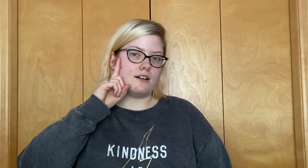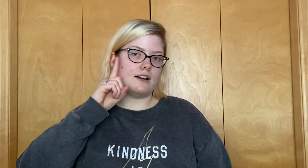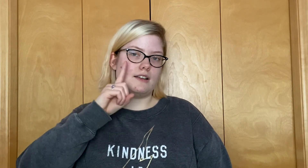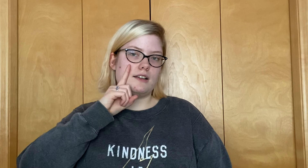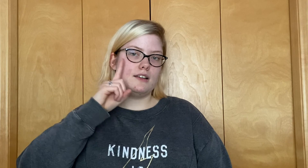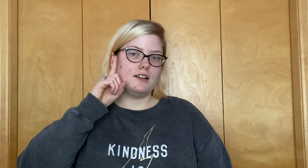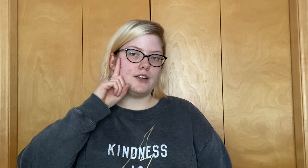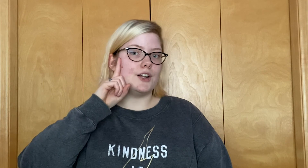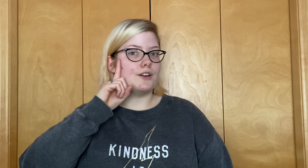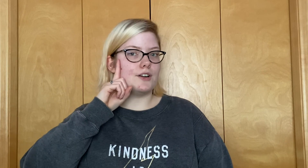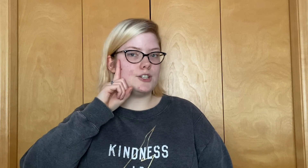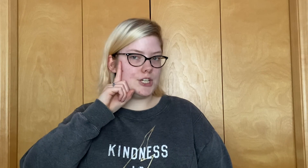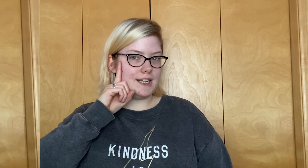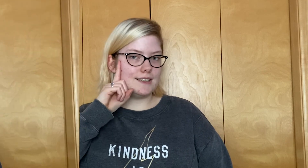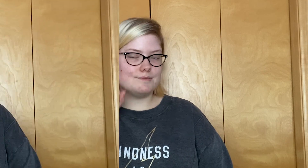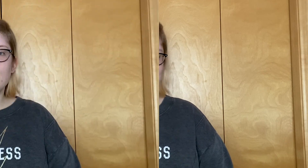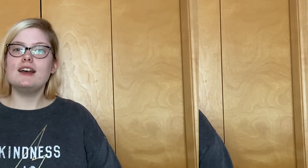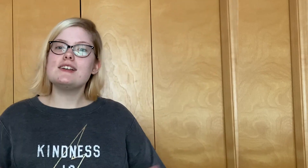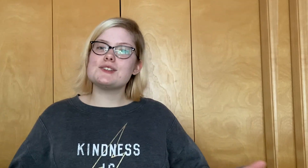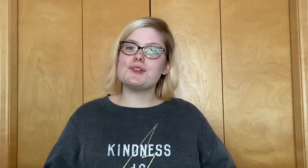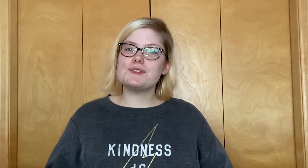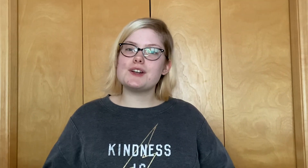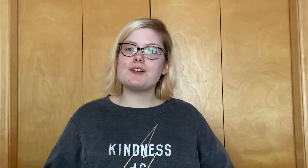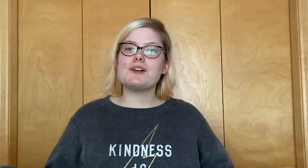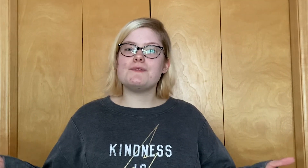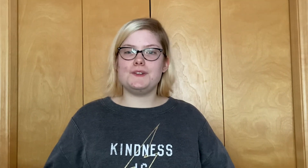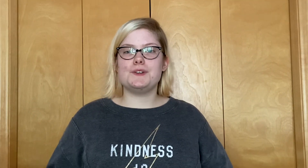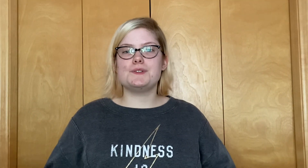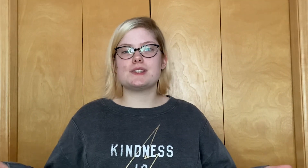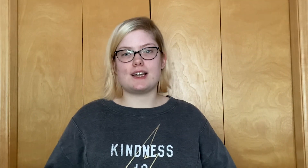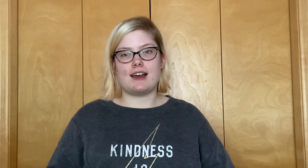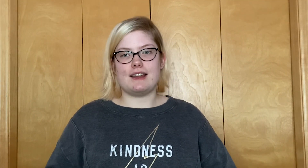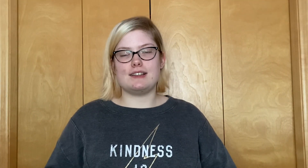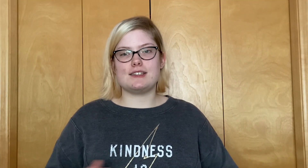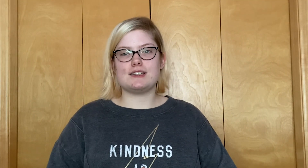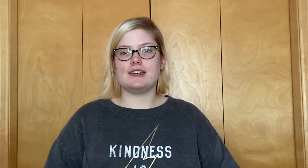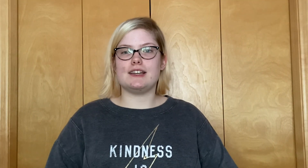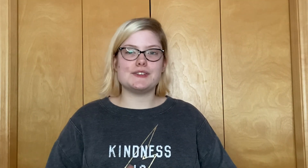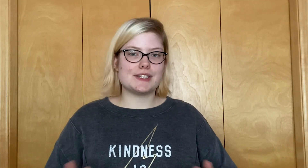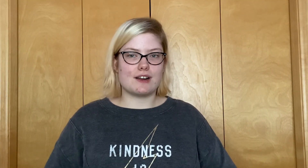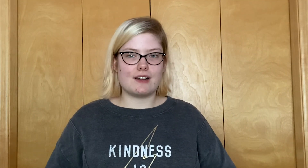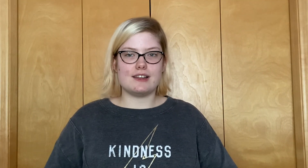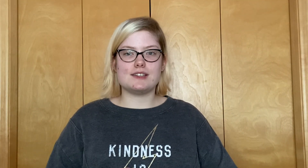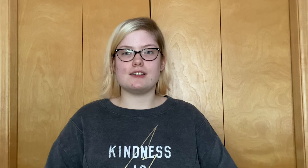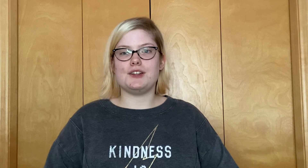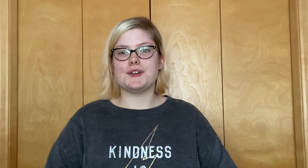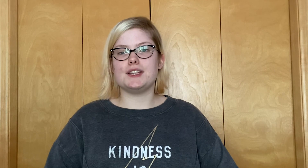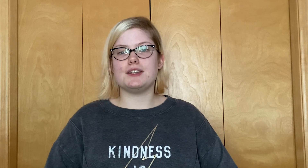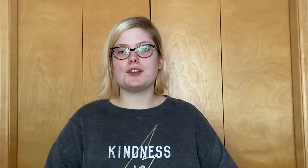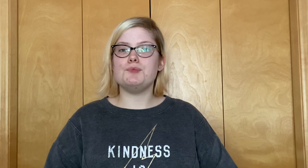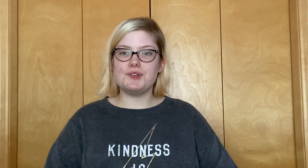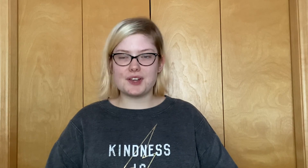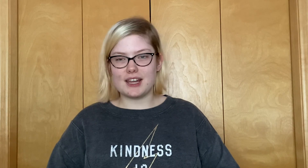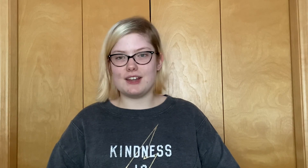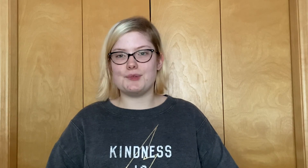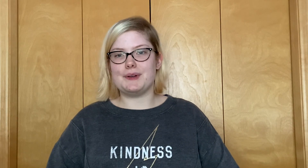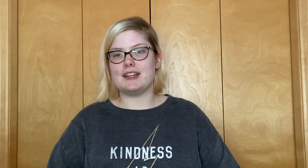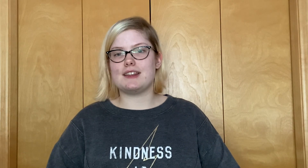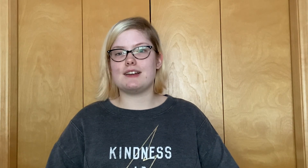on your cheek. So those are a few signs to get you started so that you can communicate with